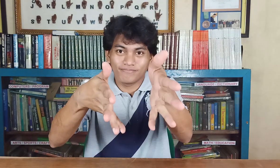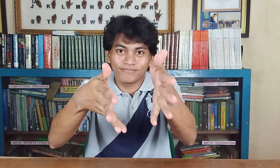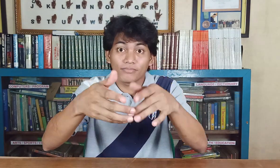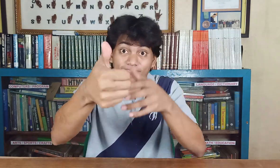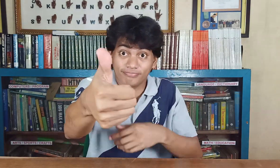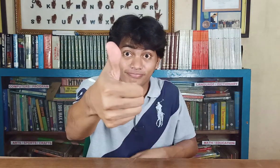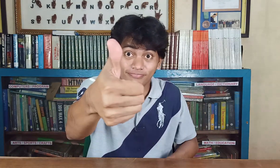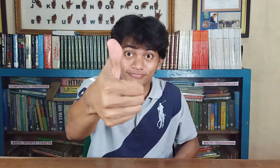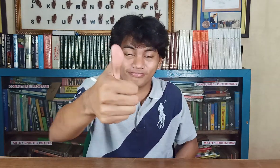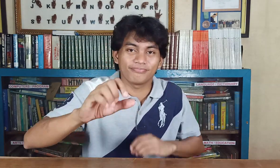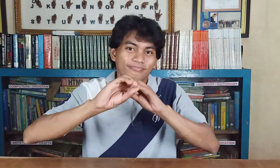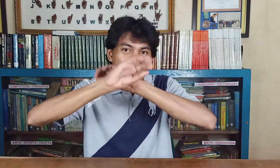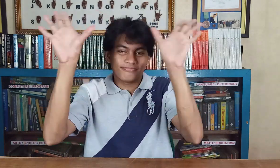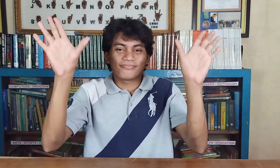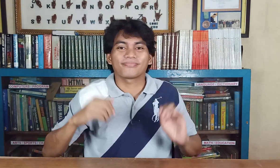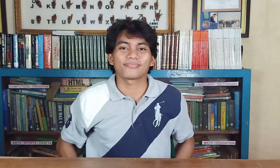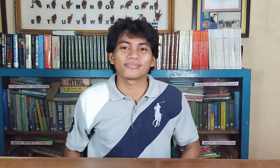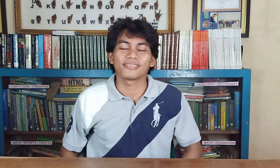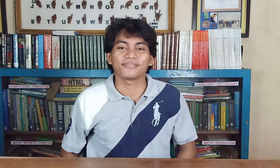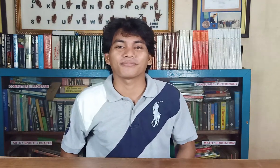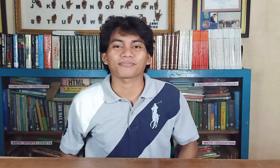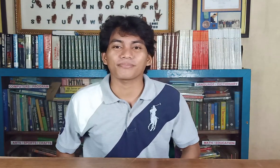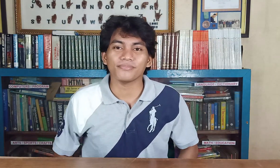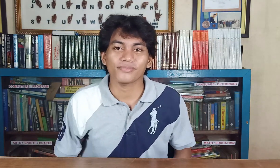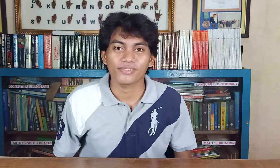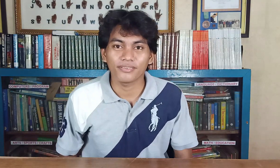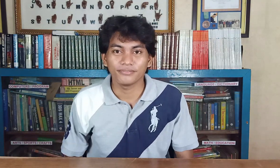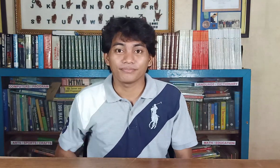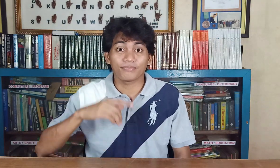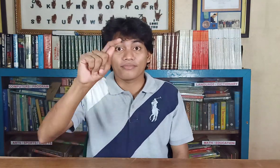box. Got that? Everything's clear.